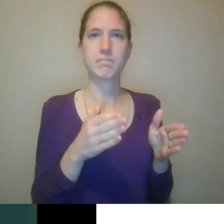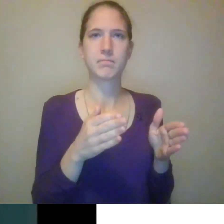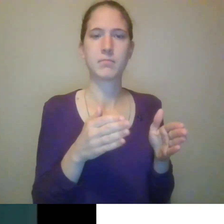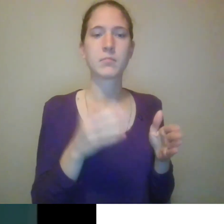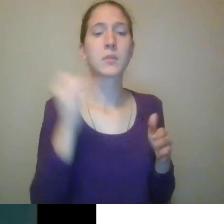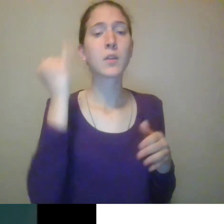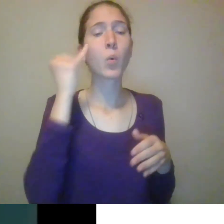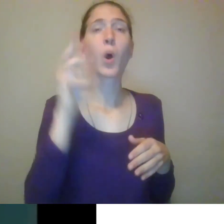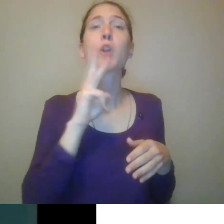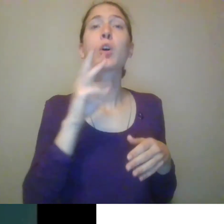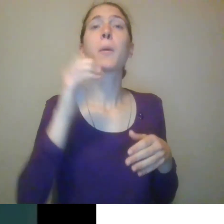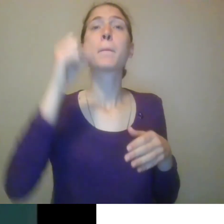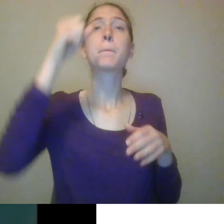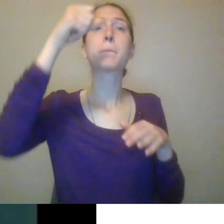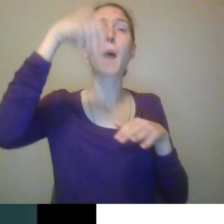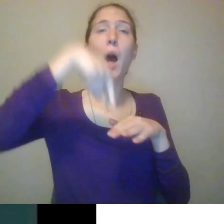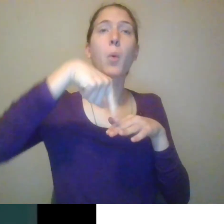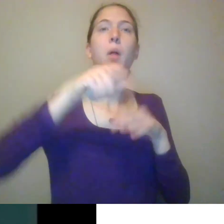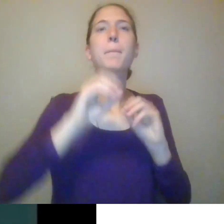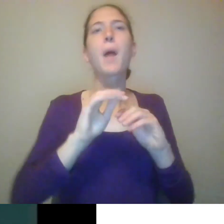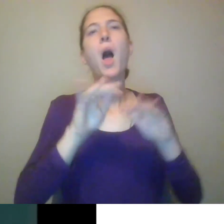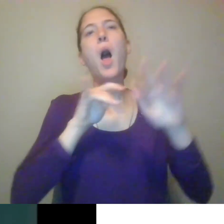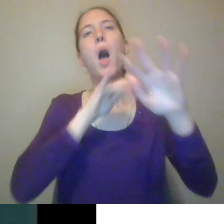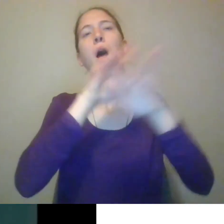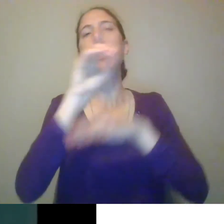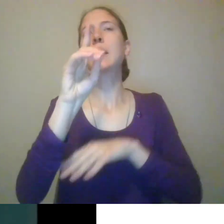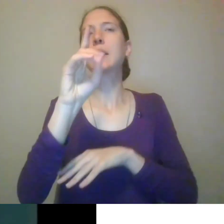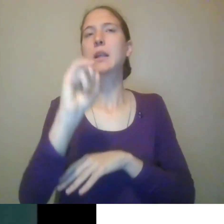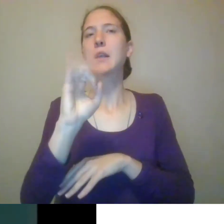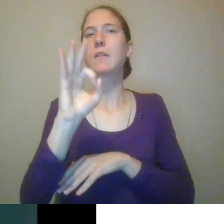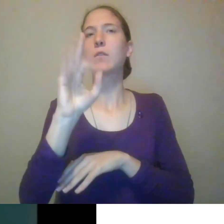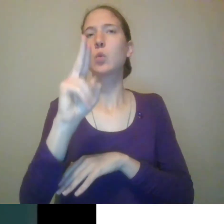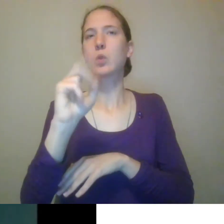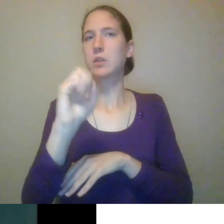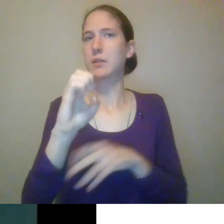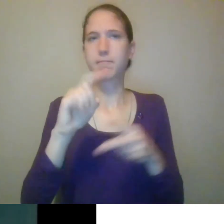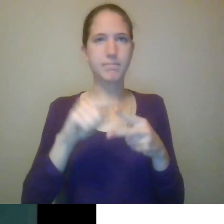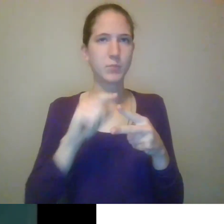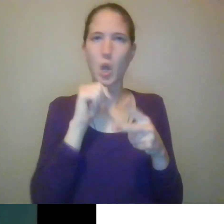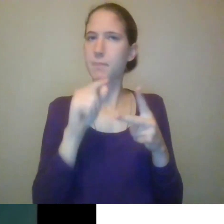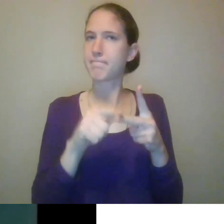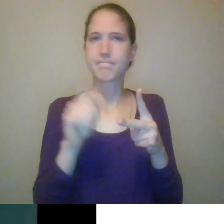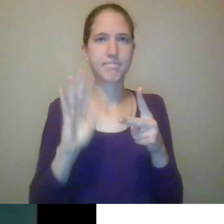It diffuses in the room. Osmosis is the movement of water